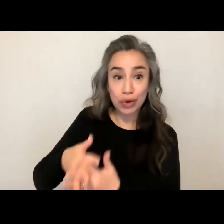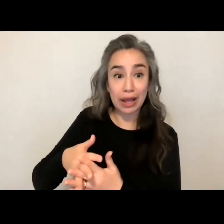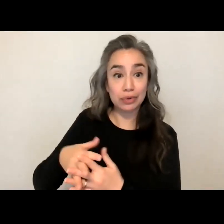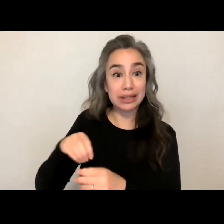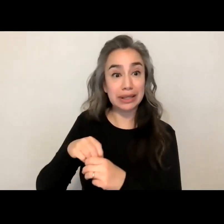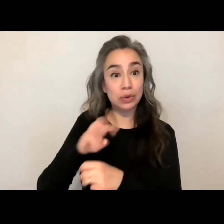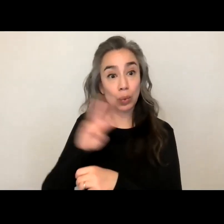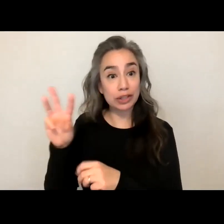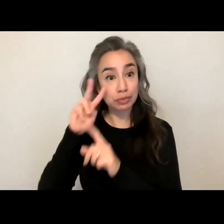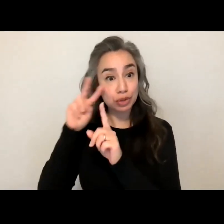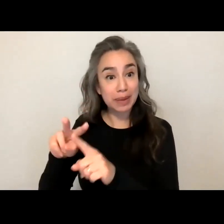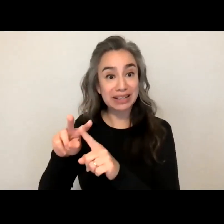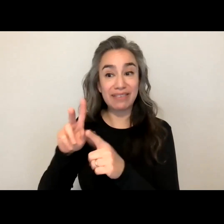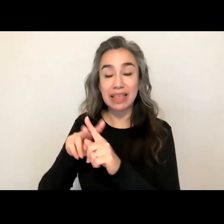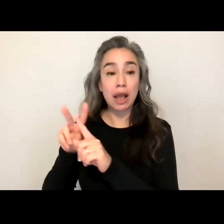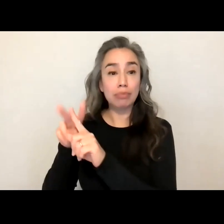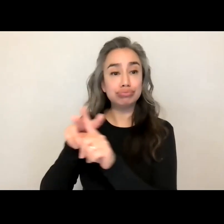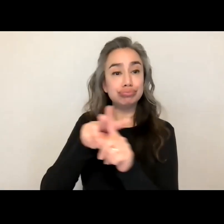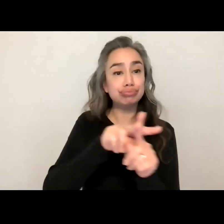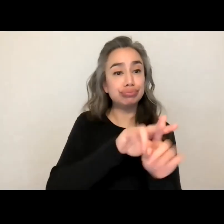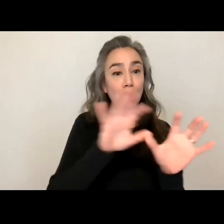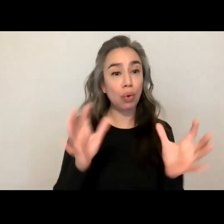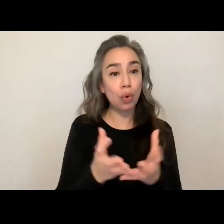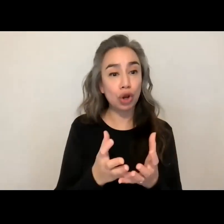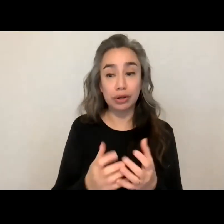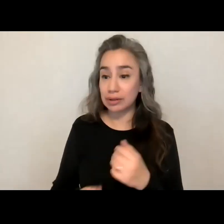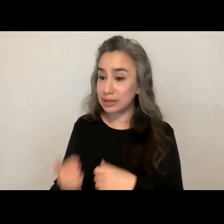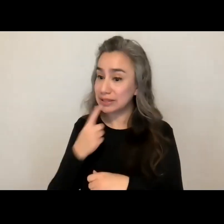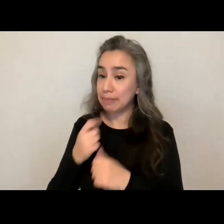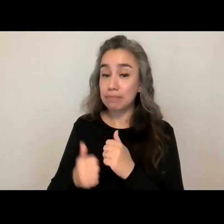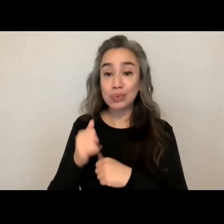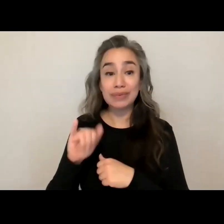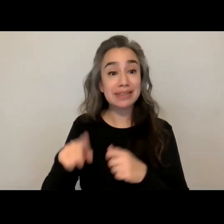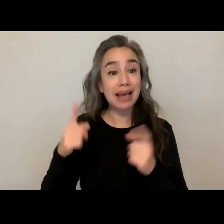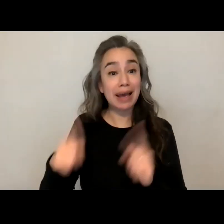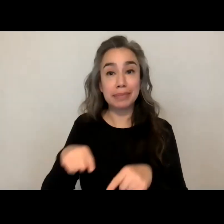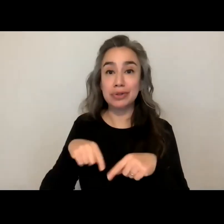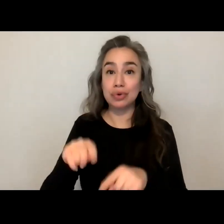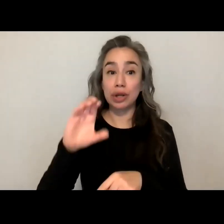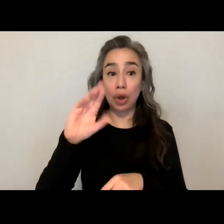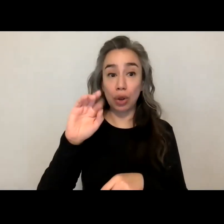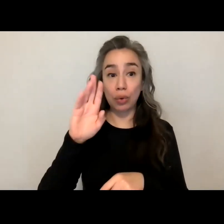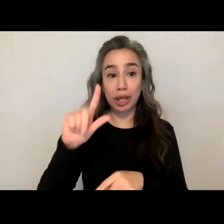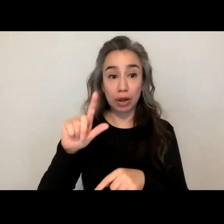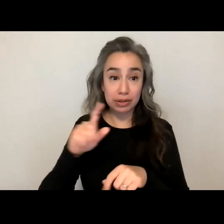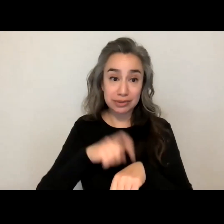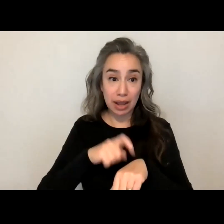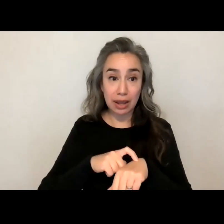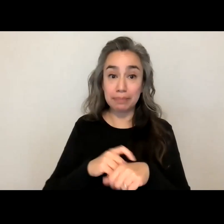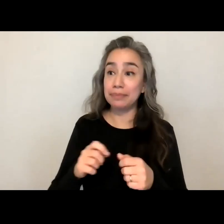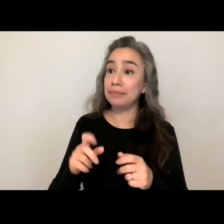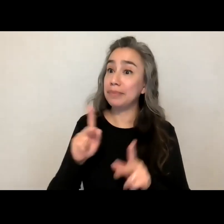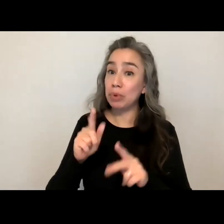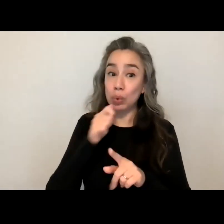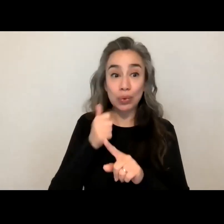of the world. And Sally says that most of this took place during the colonial period, right, with people who are indigenous and native having no